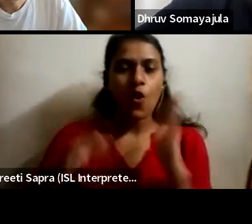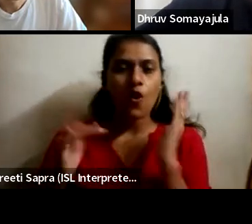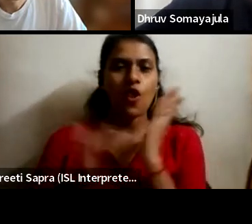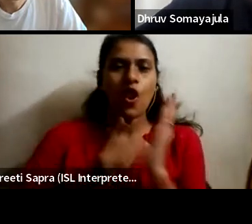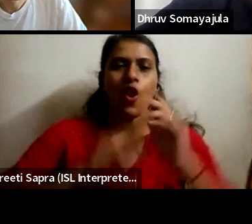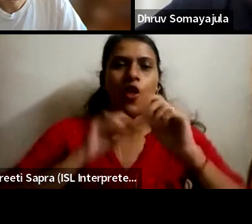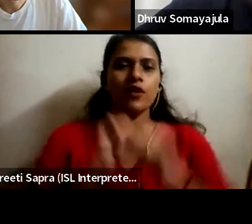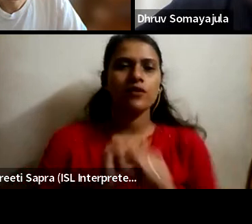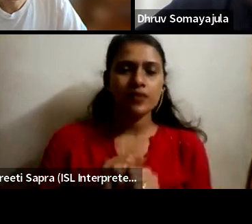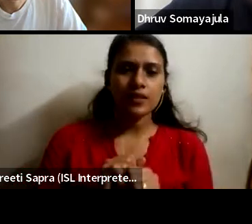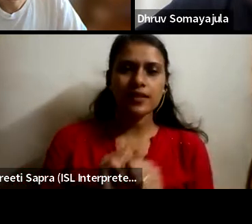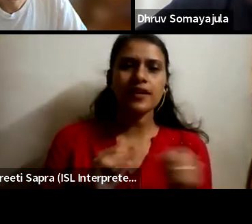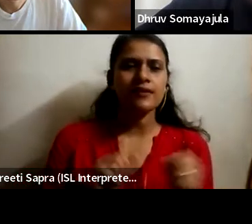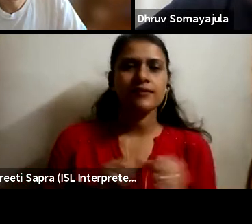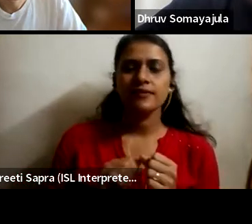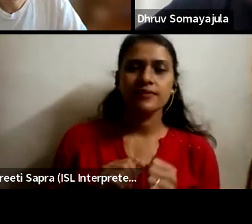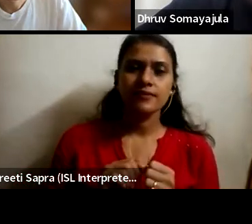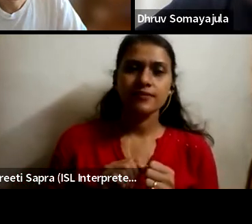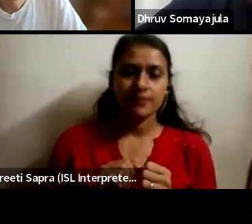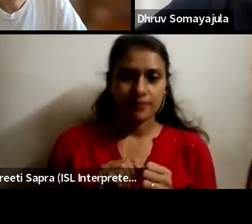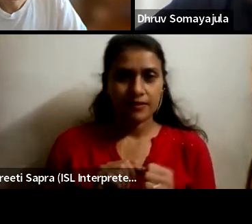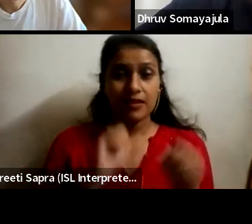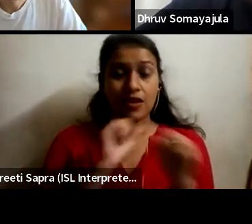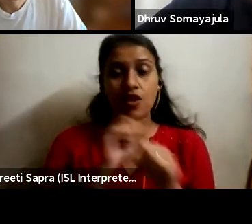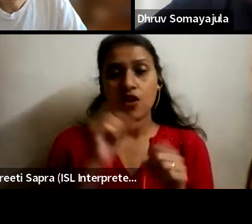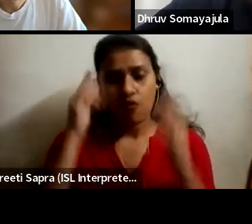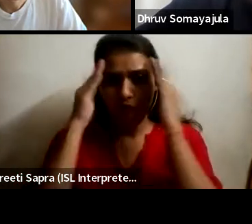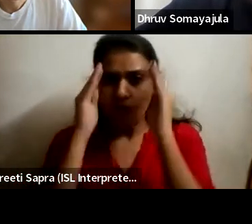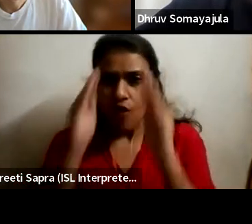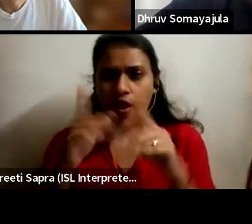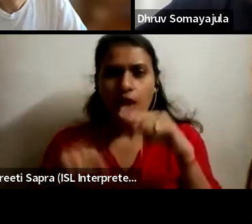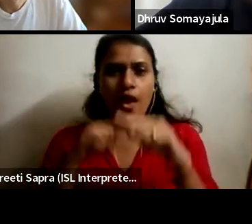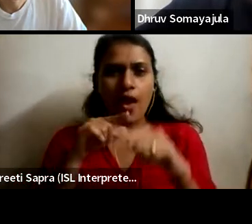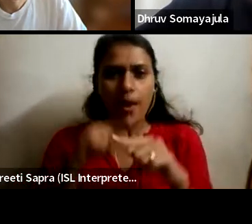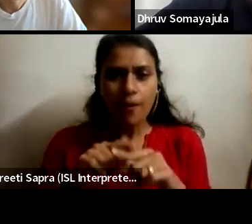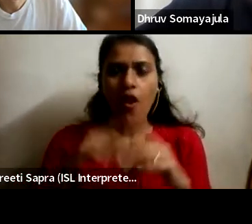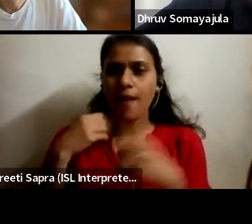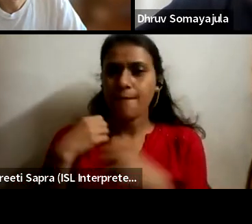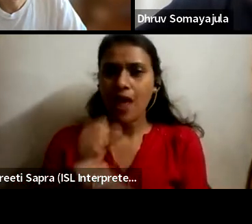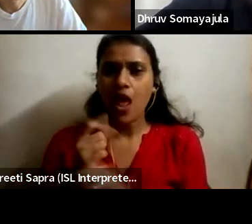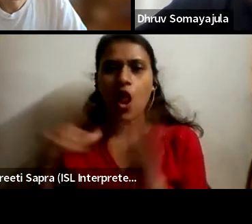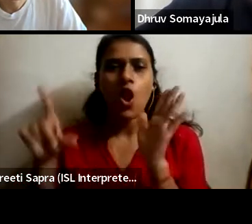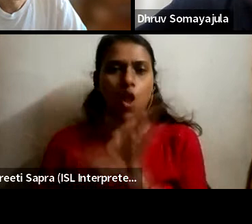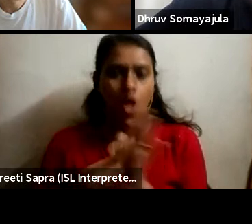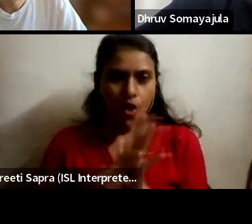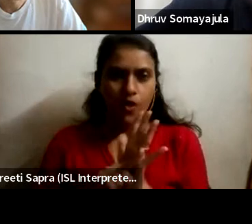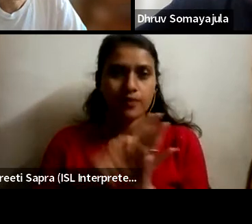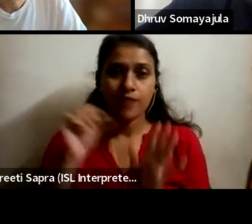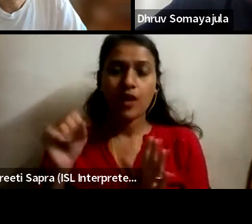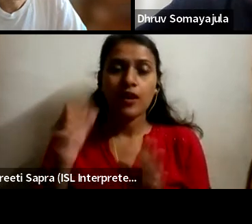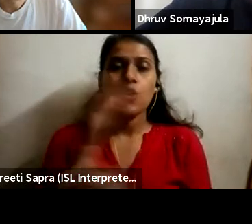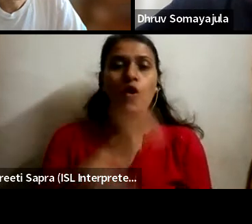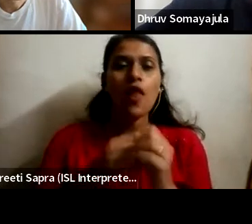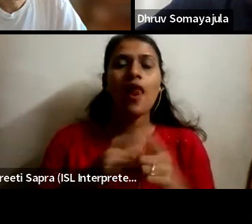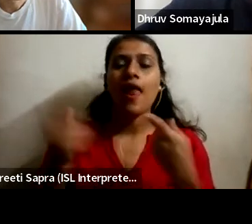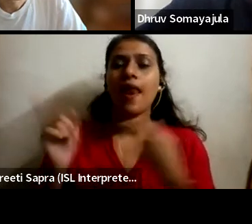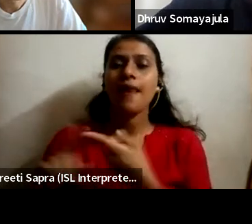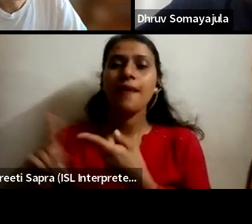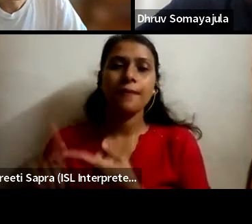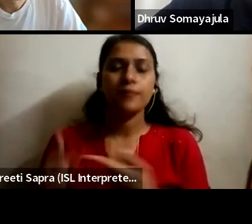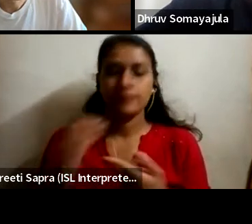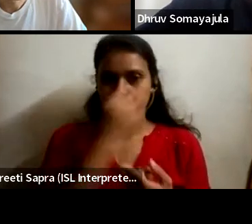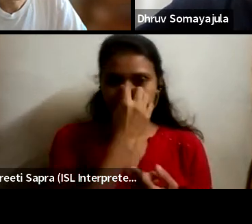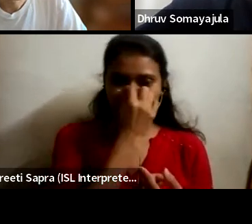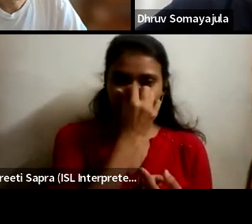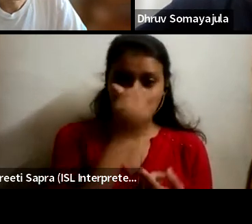And it's also very unlikely to imagine a scenario where one is able to craft a law that doesn't have some of this overlap and some of that inherent conflict. But I